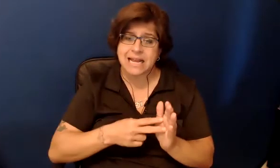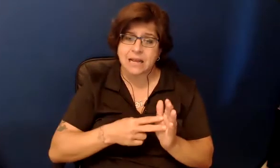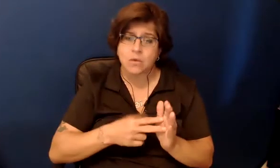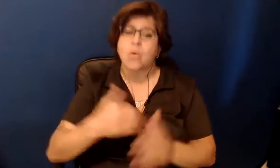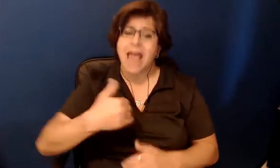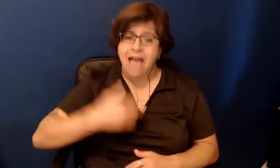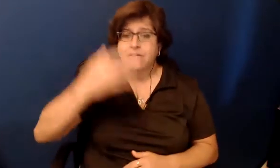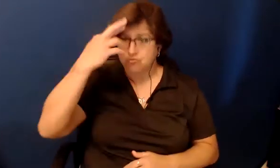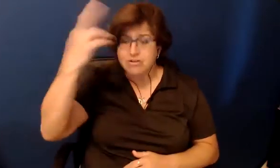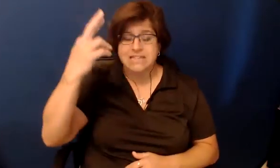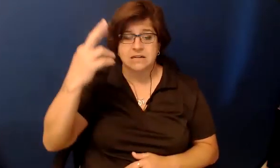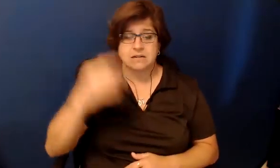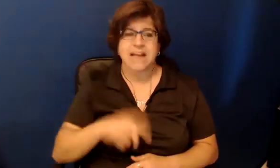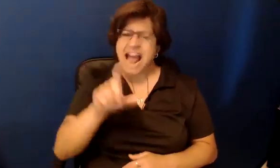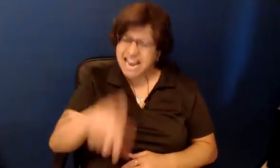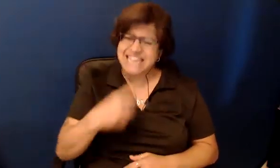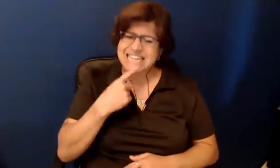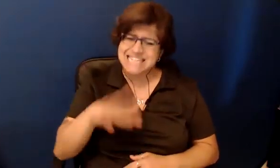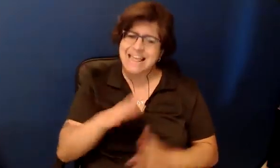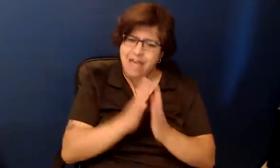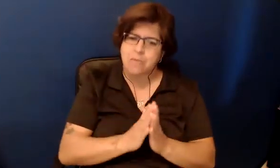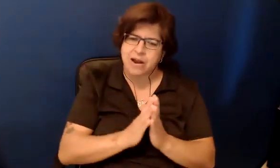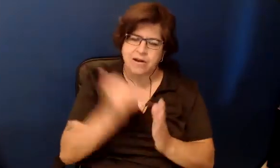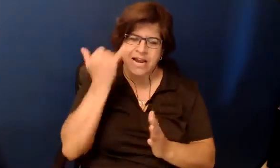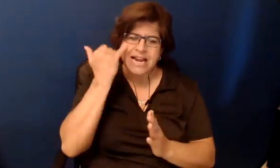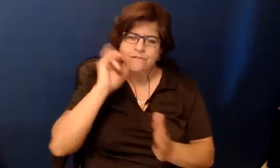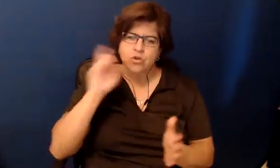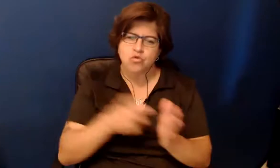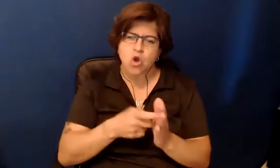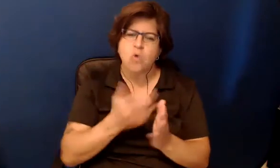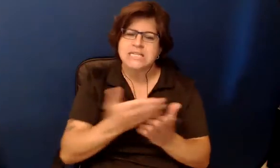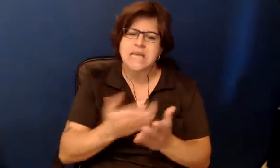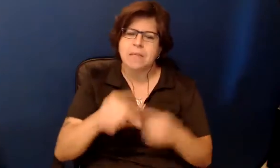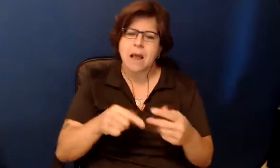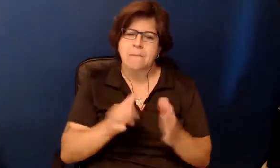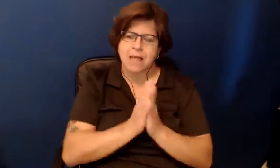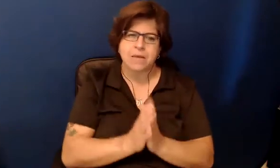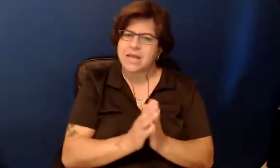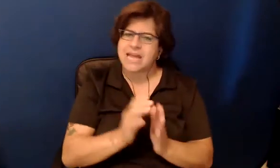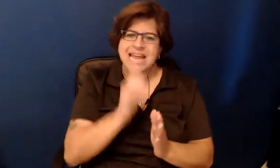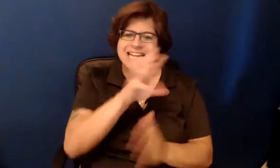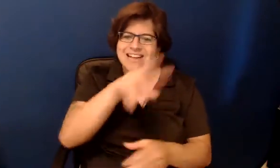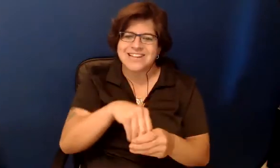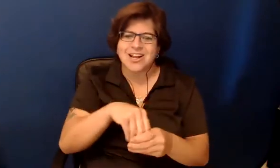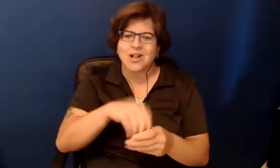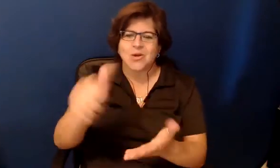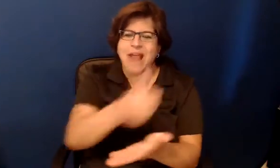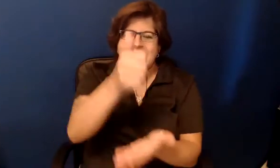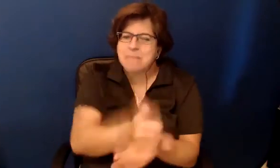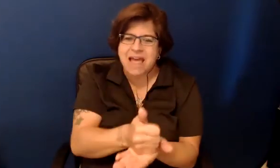is for a reason. I need to say that prayer. If you notice something about the prayer, it doesn't have an